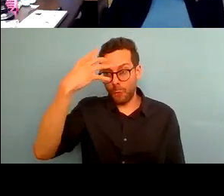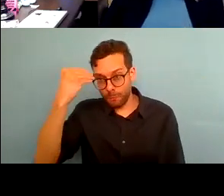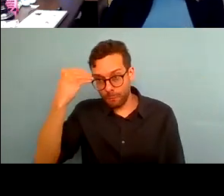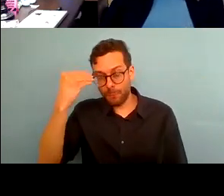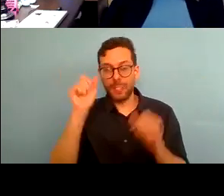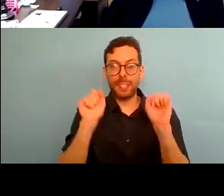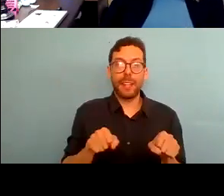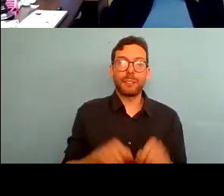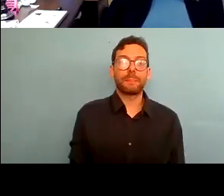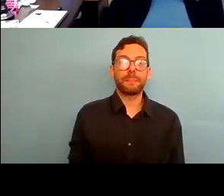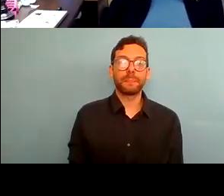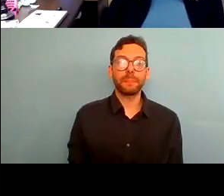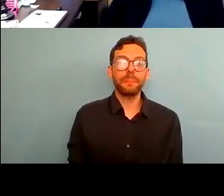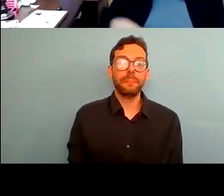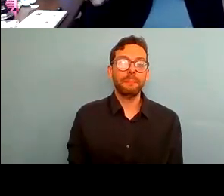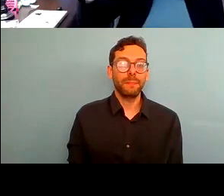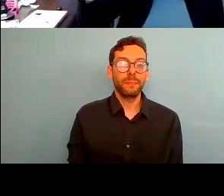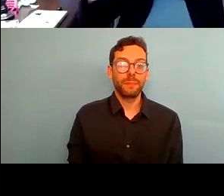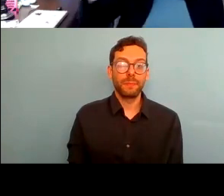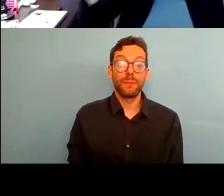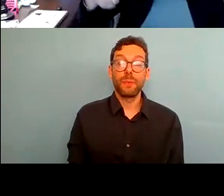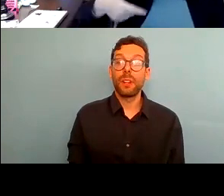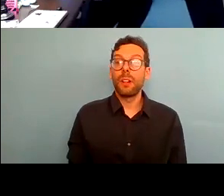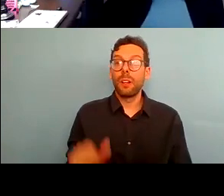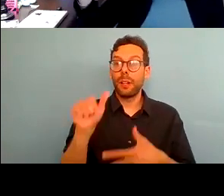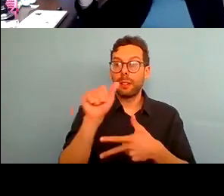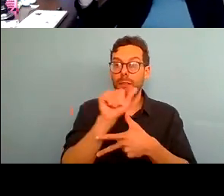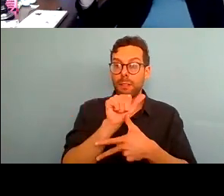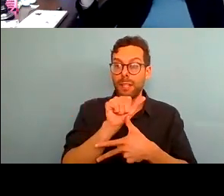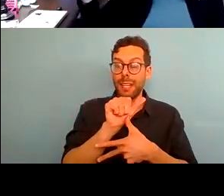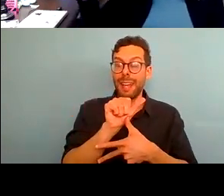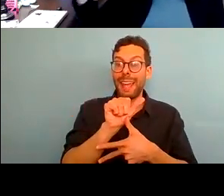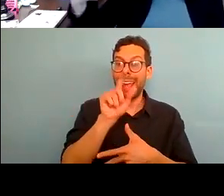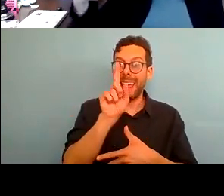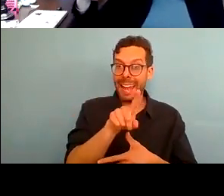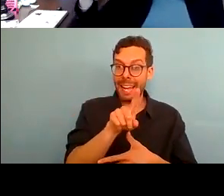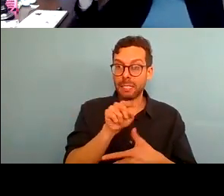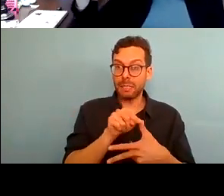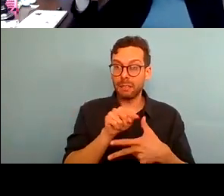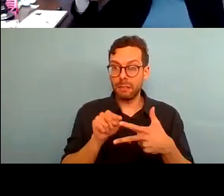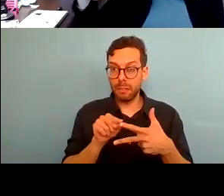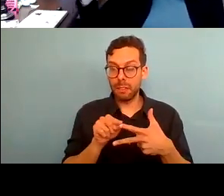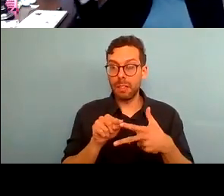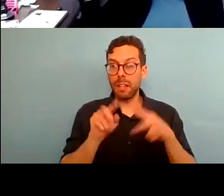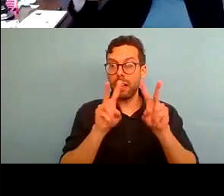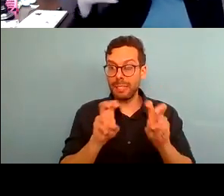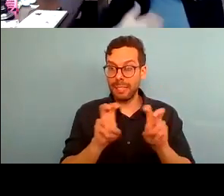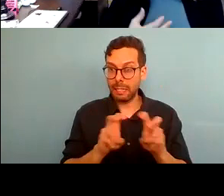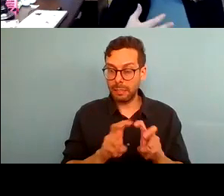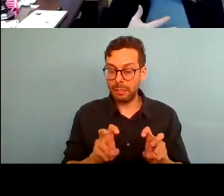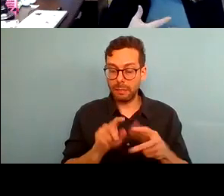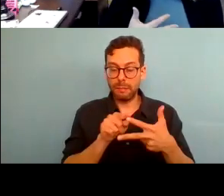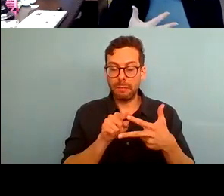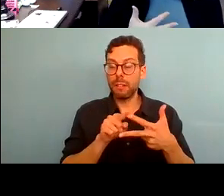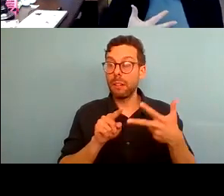us. Okay, so the third A, so we've asked, now we're going to assess, now we're going to address, and we're going to start to think about how do